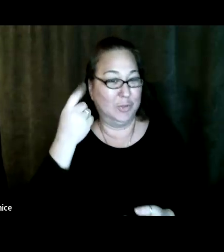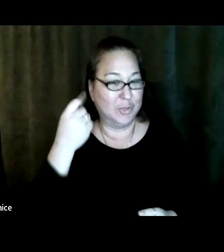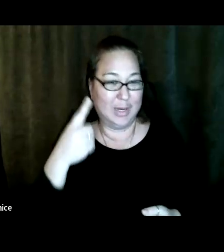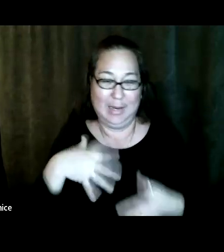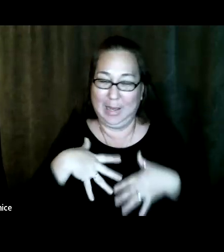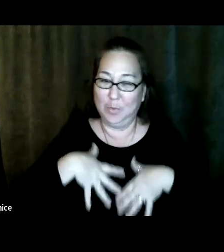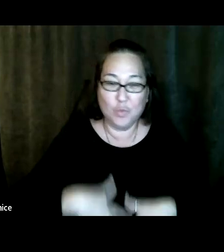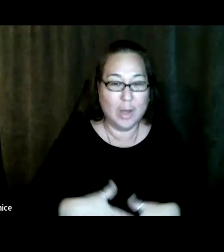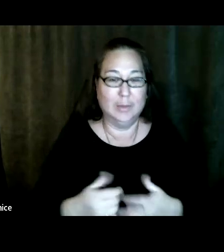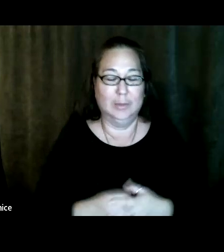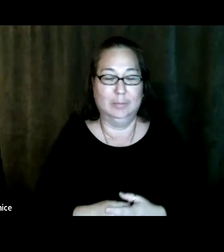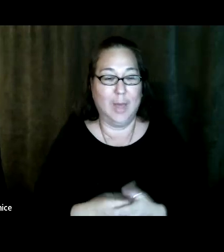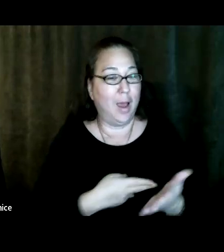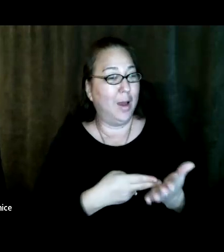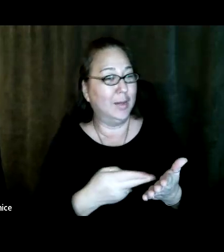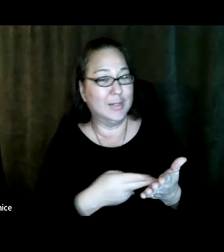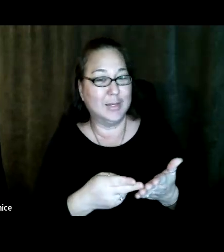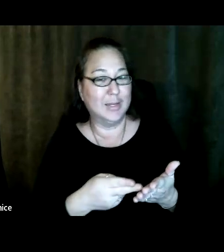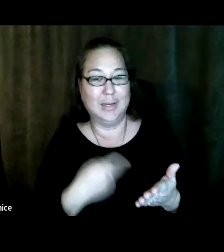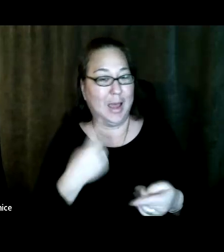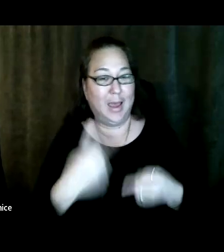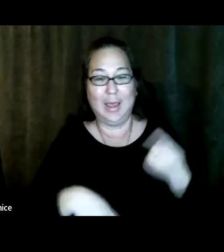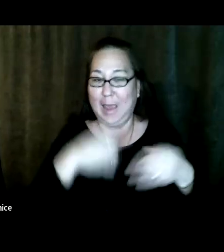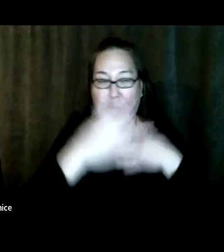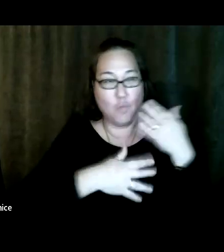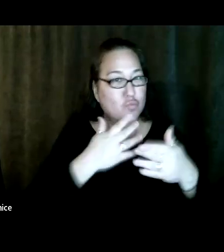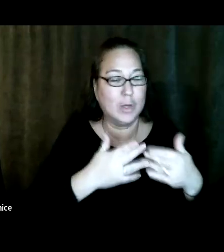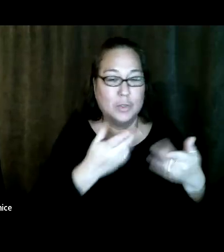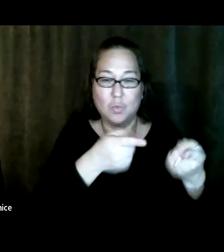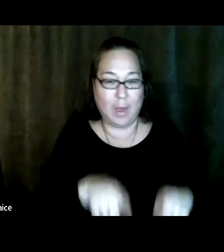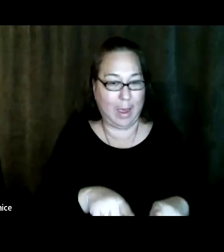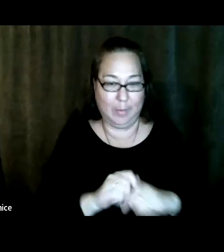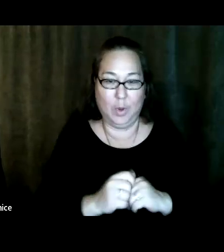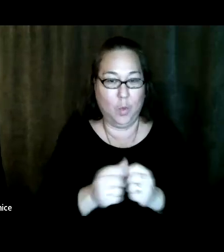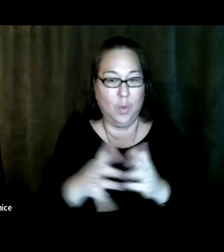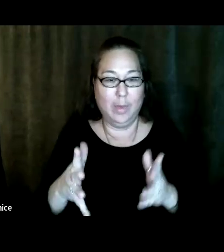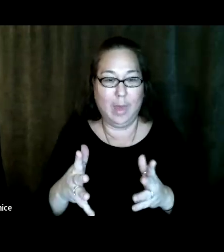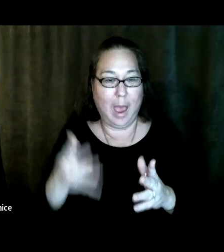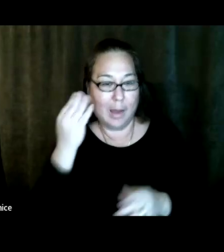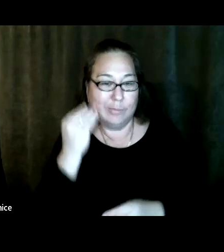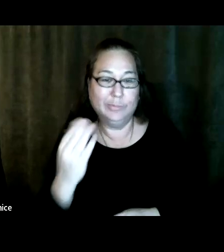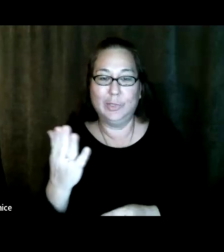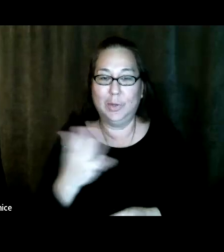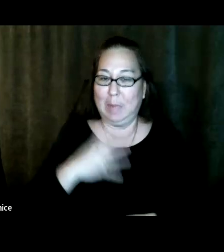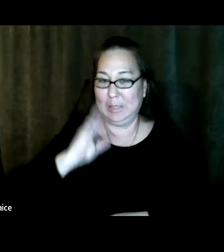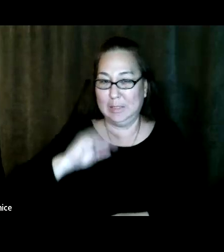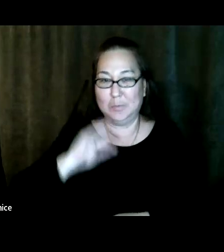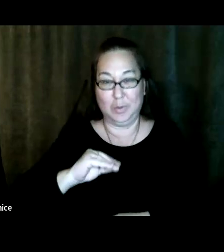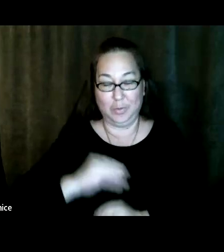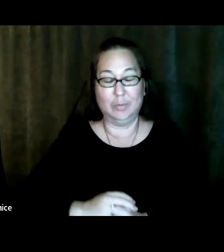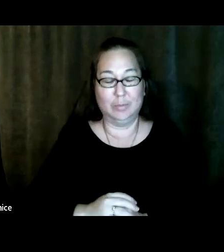sort of putting into context my experience before all of you, testifying about what I think